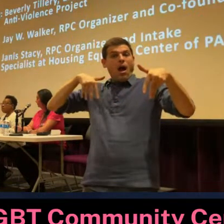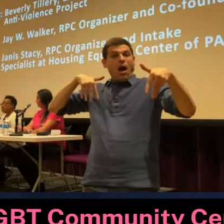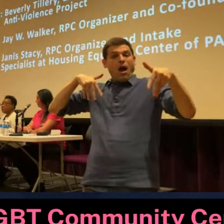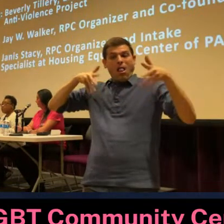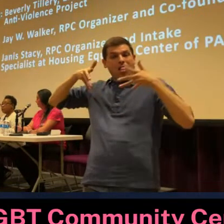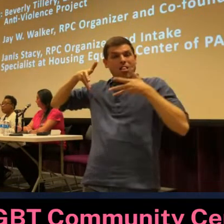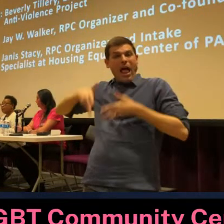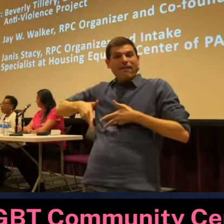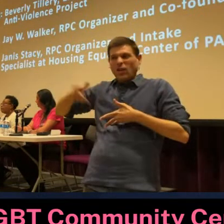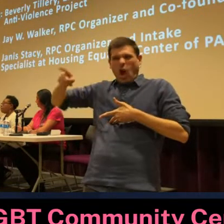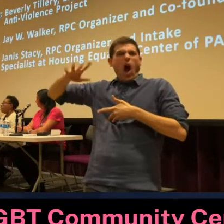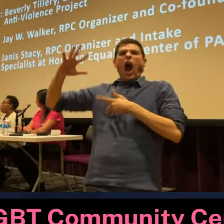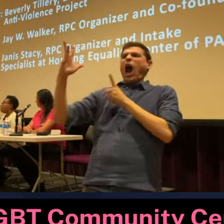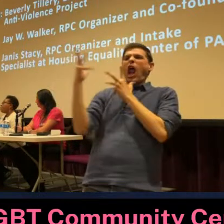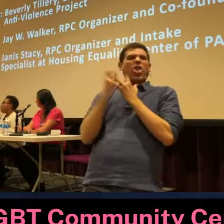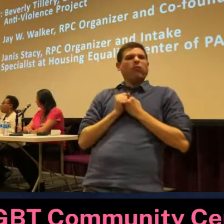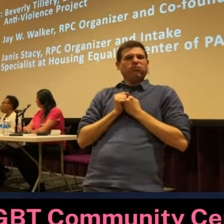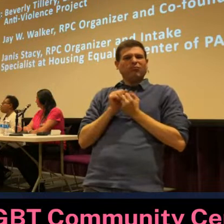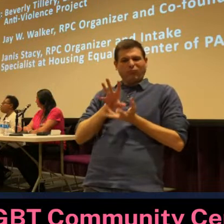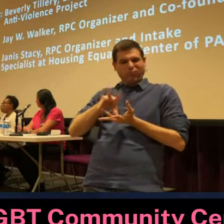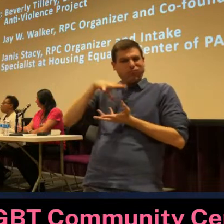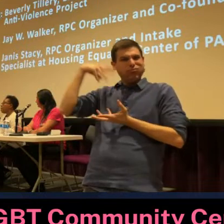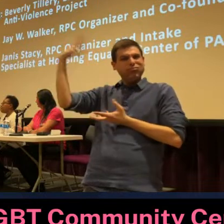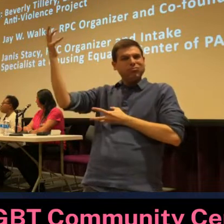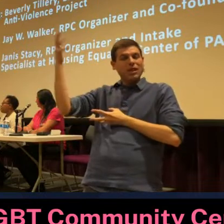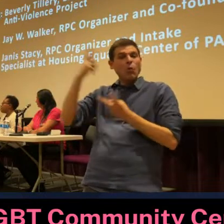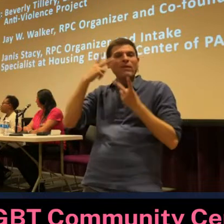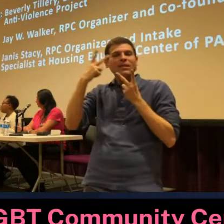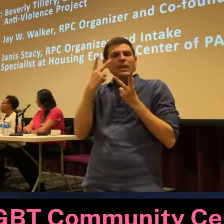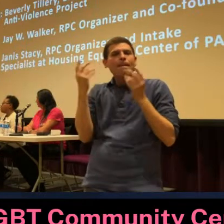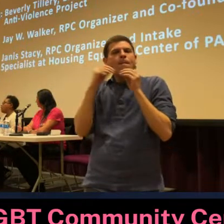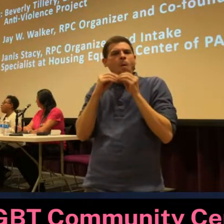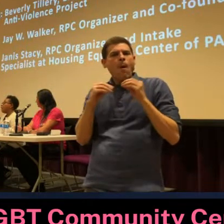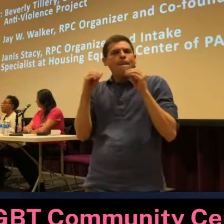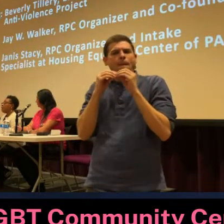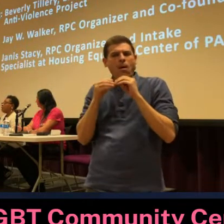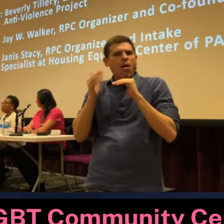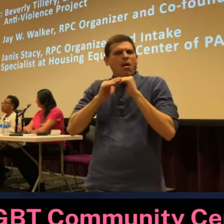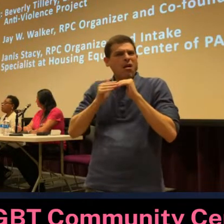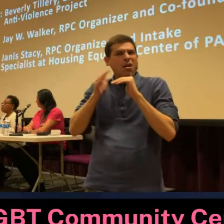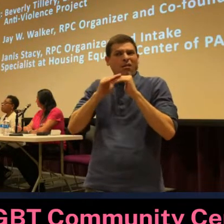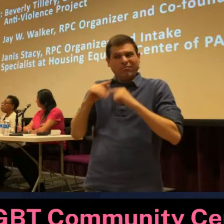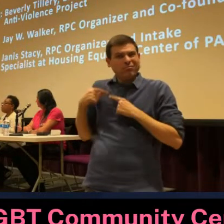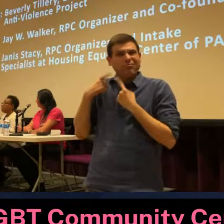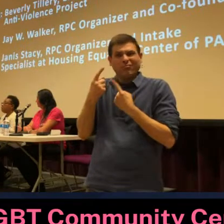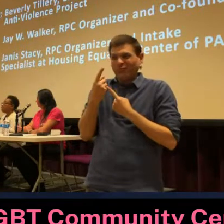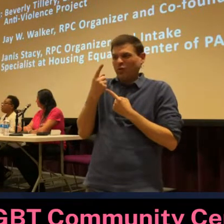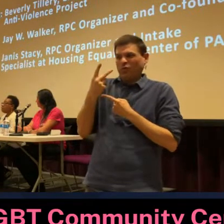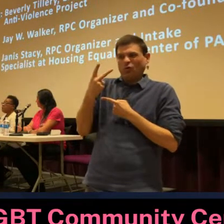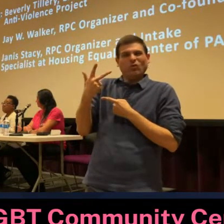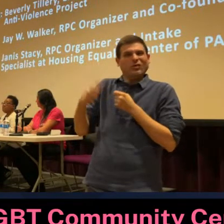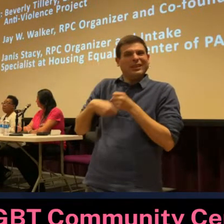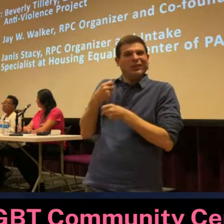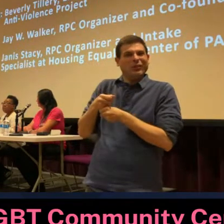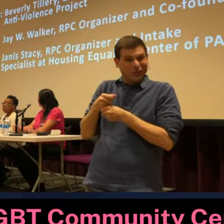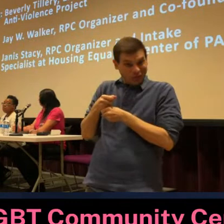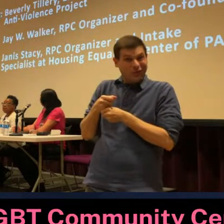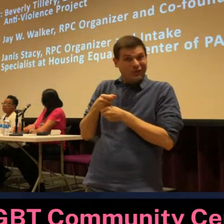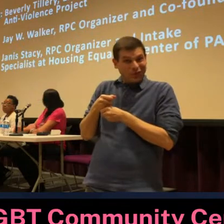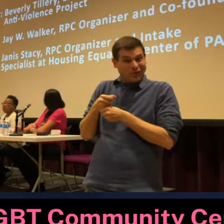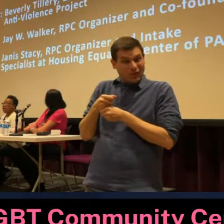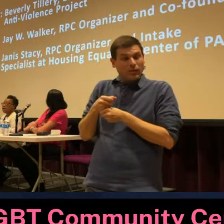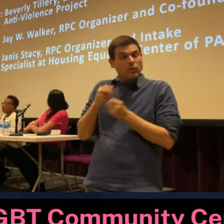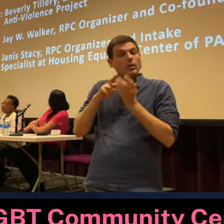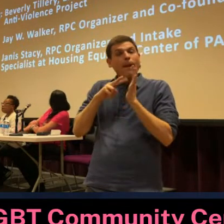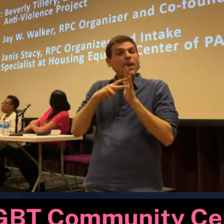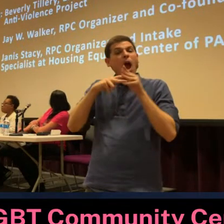protest or celebrate, have increased over the past years. And we need to make sure that